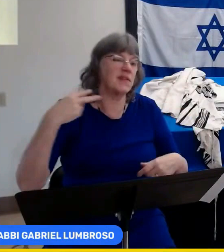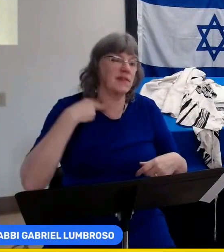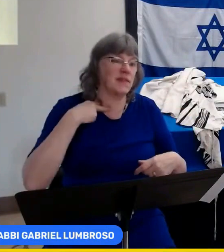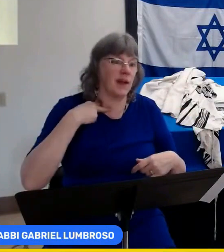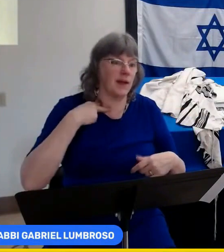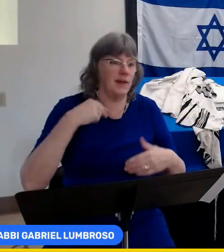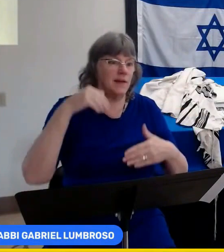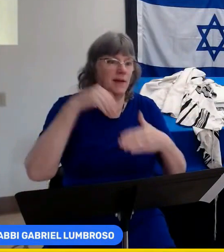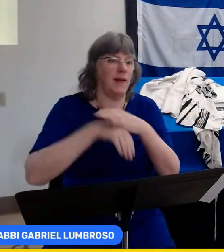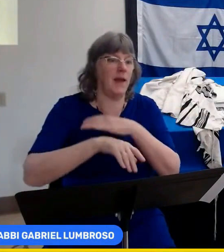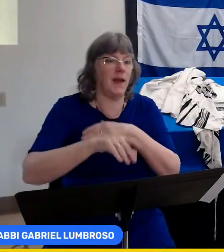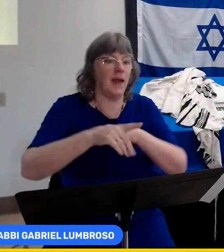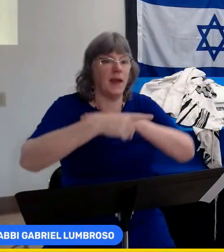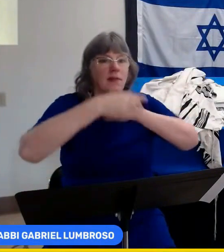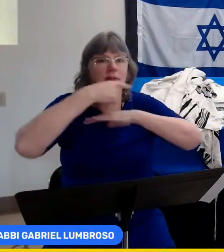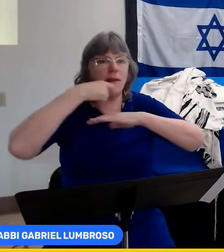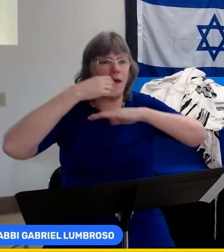don't.